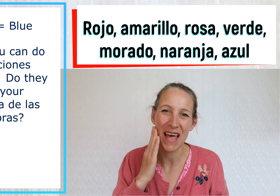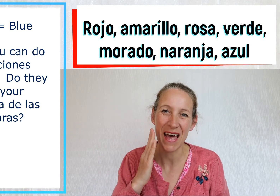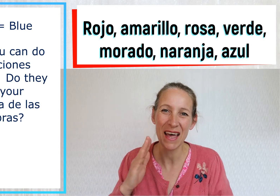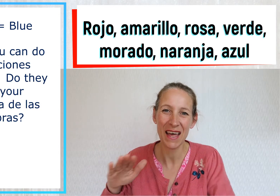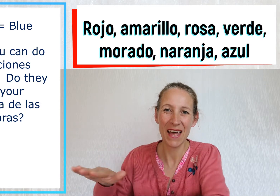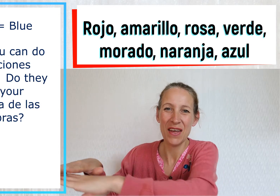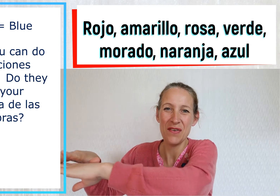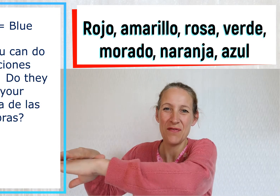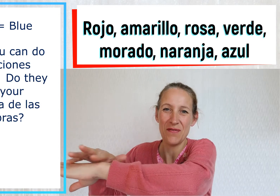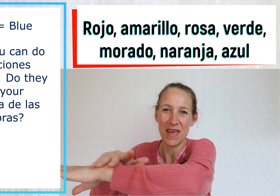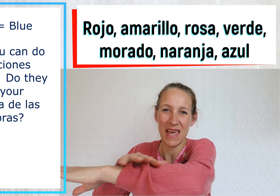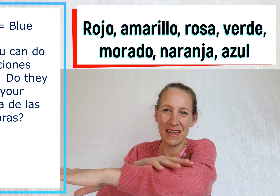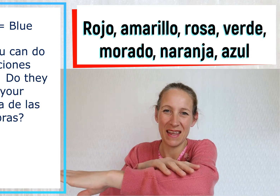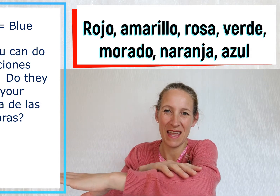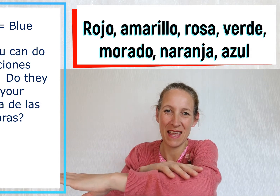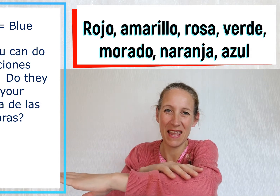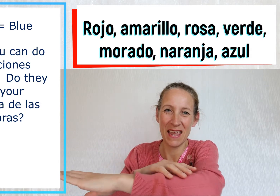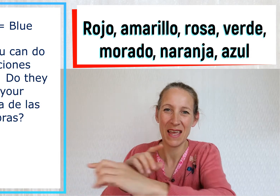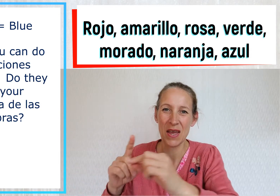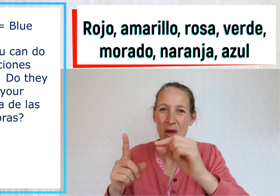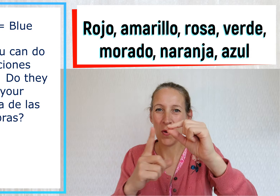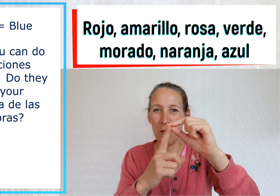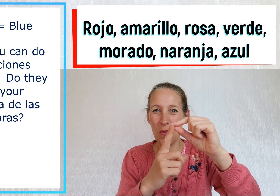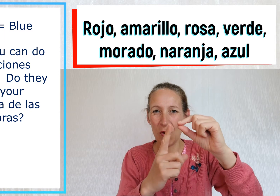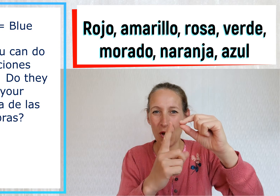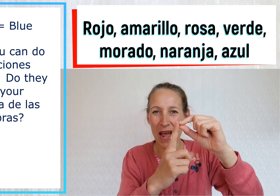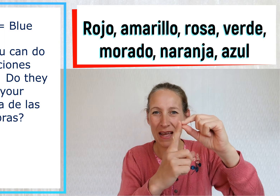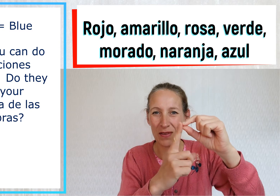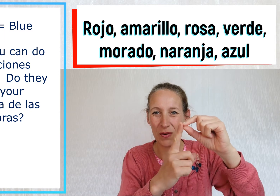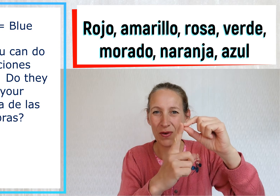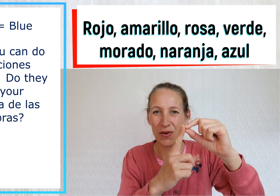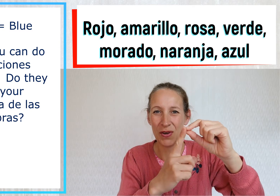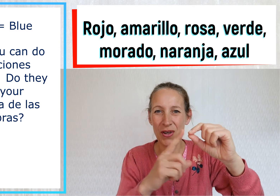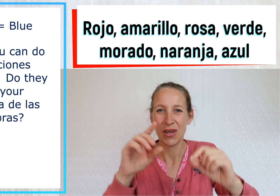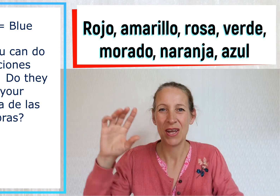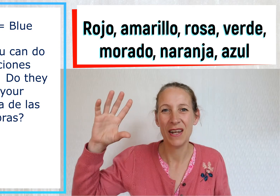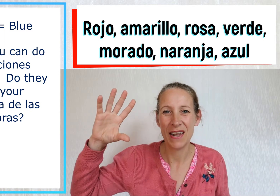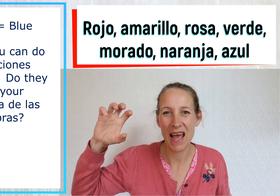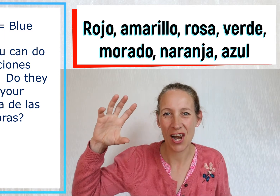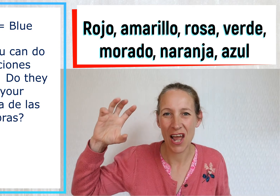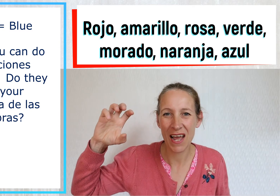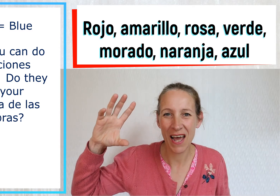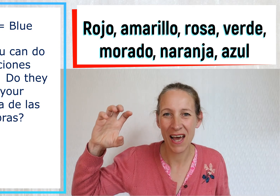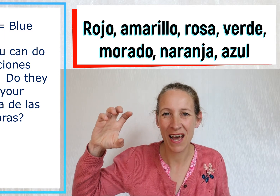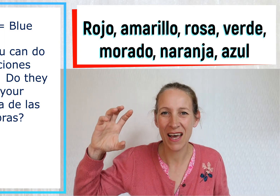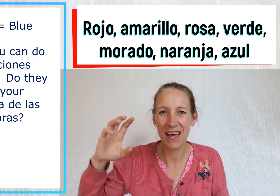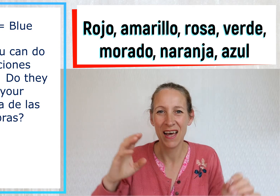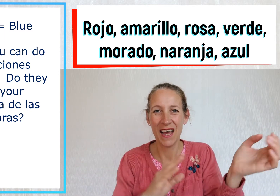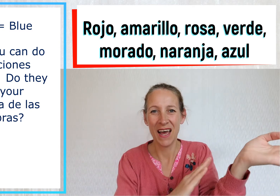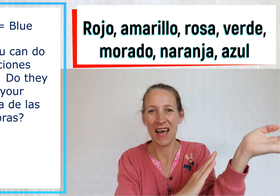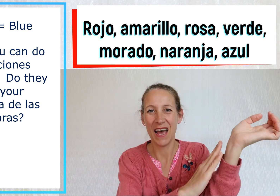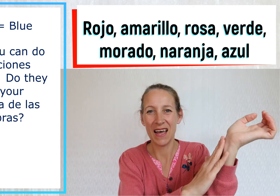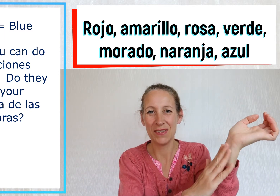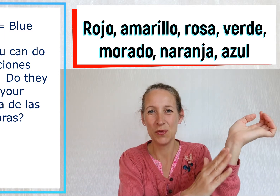rosa, verde, morado, naranja,